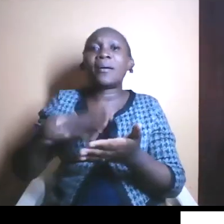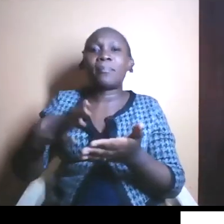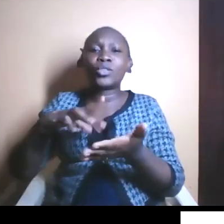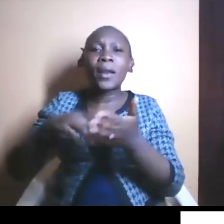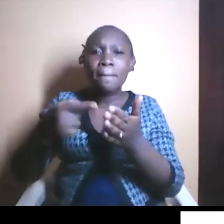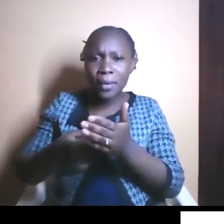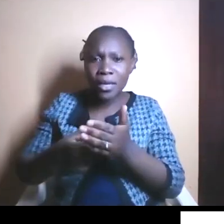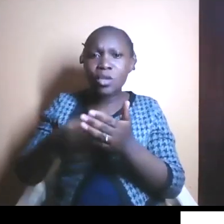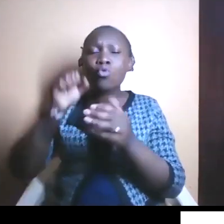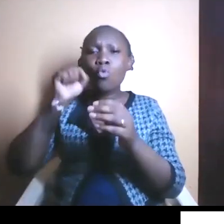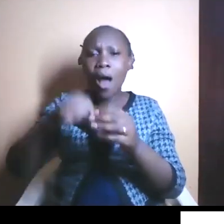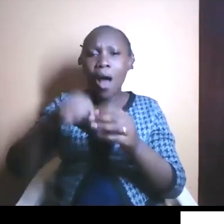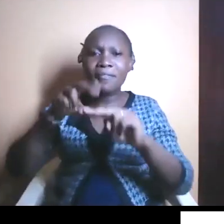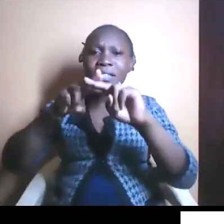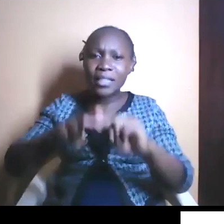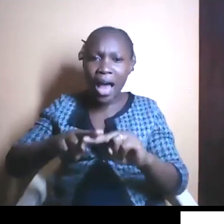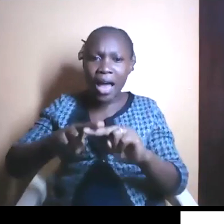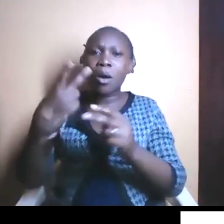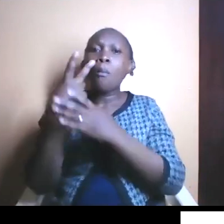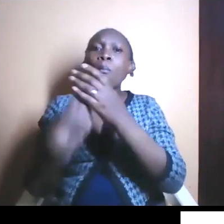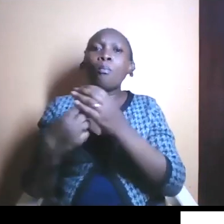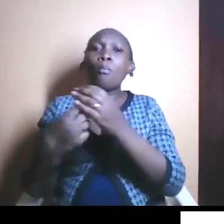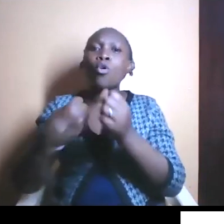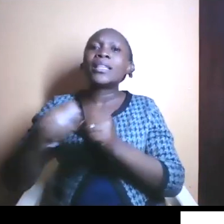interview table. This workshop was